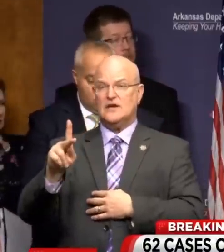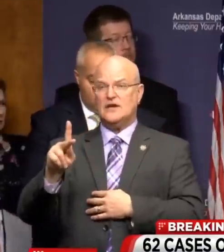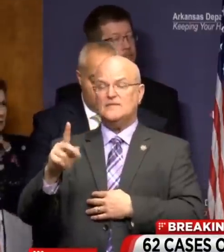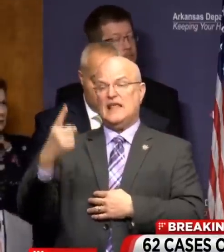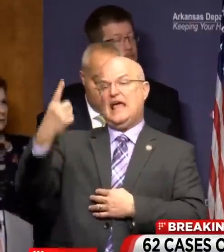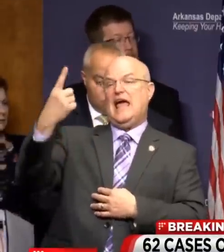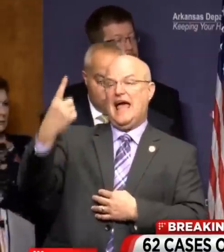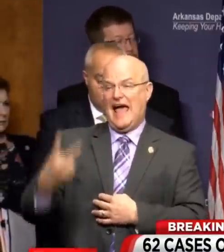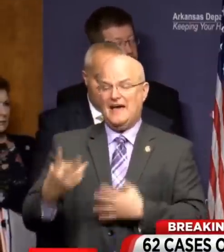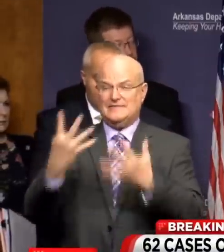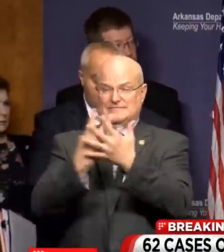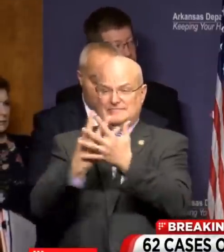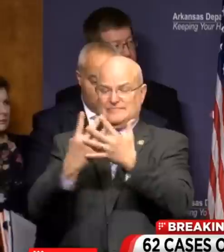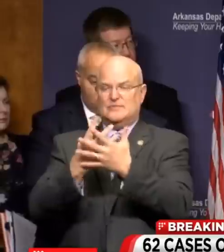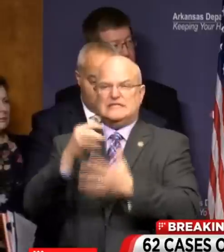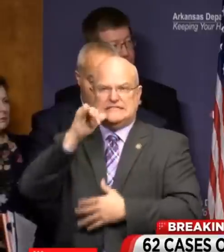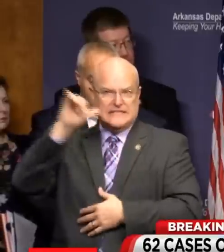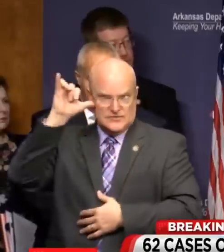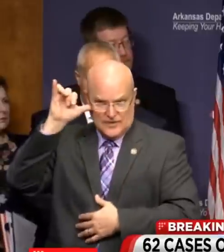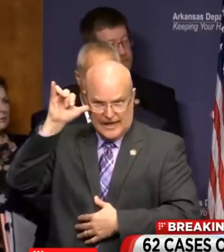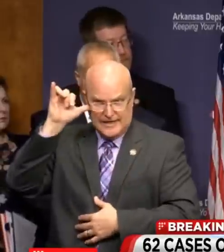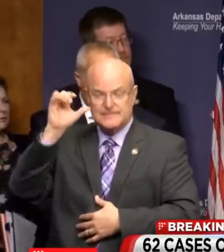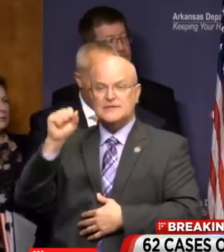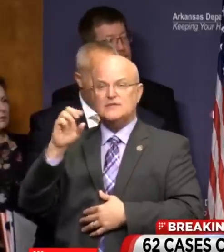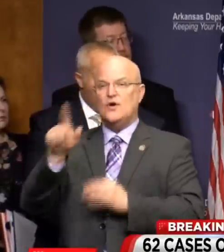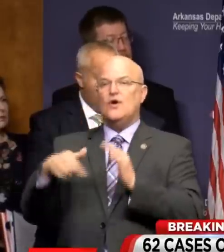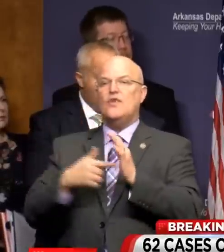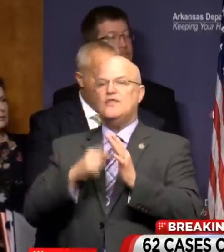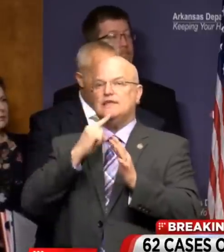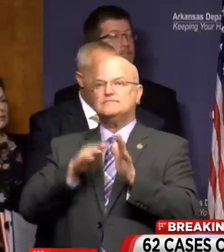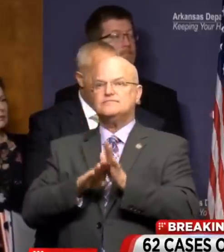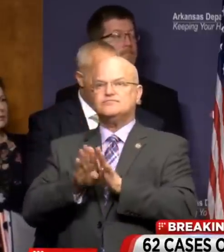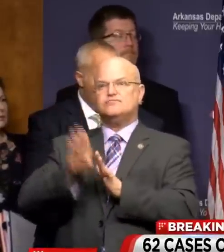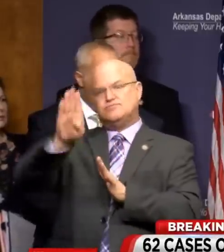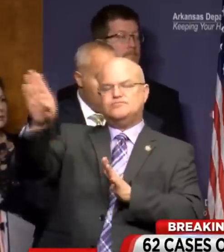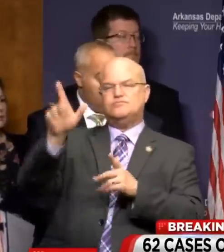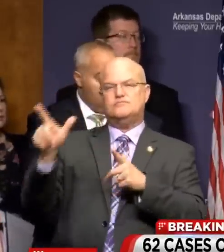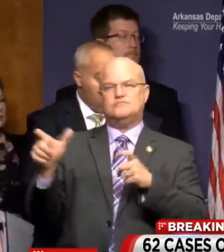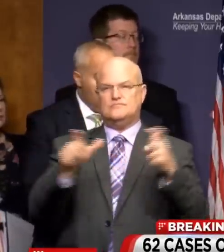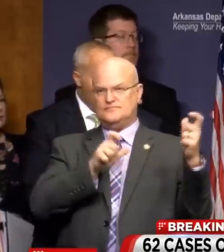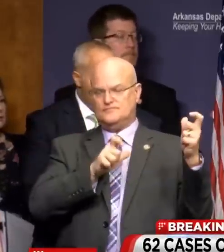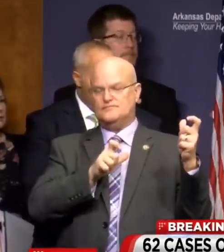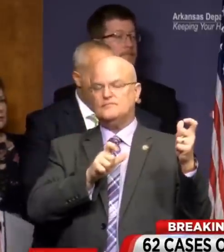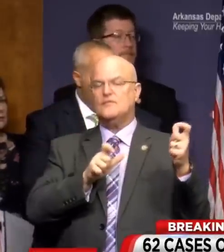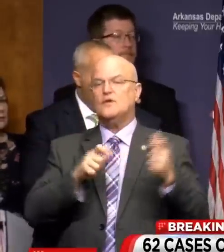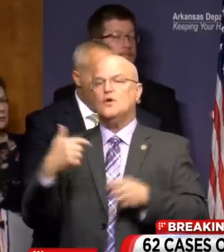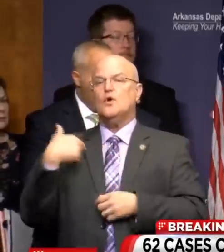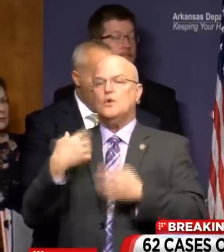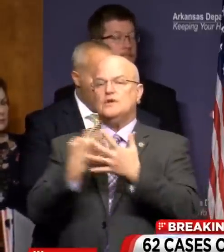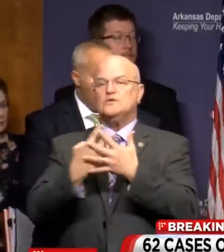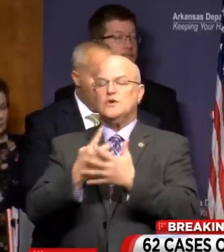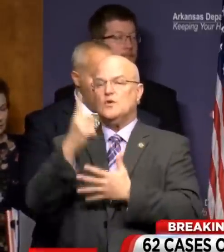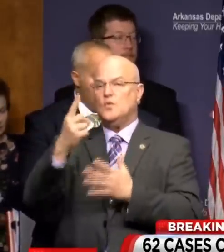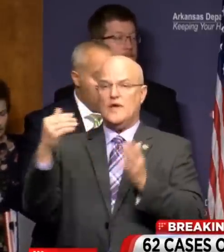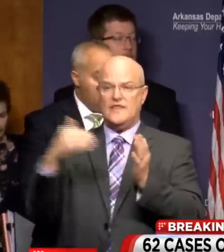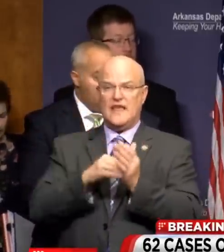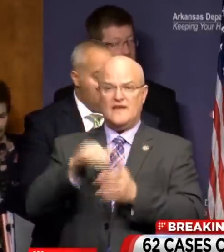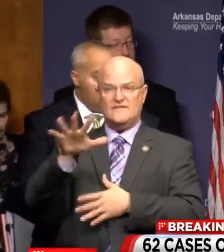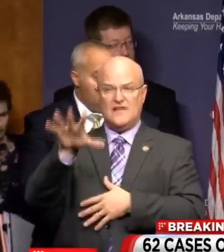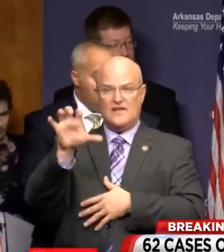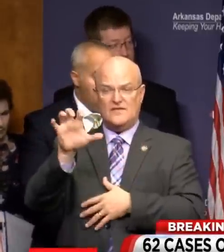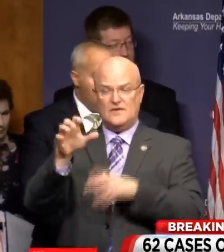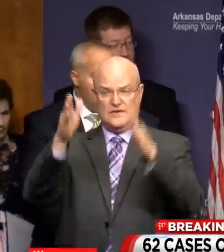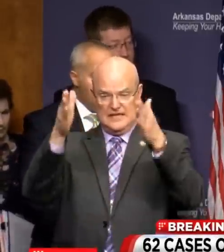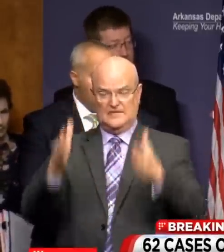half of those were screened yesterday, so this is escalating very rapidly. We screened